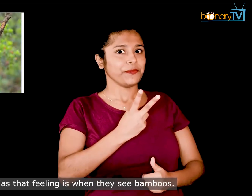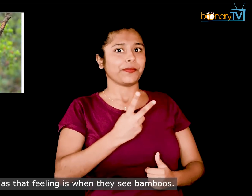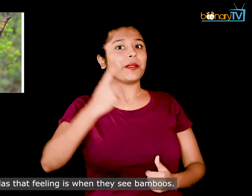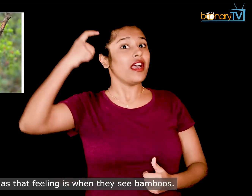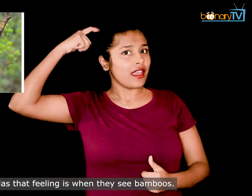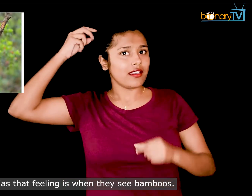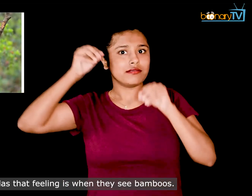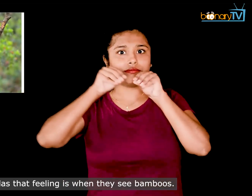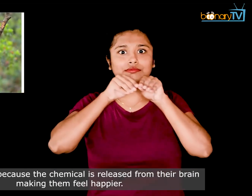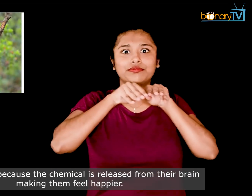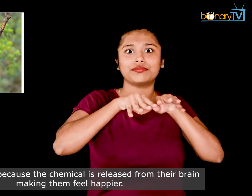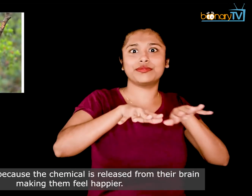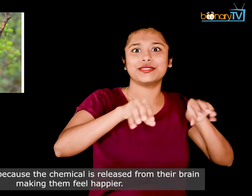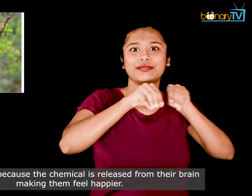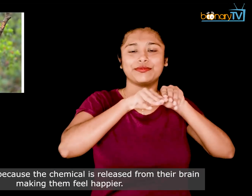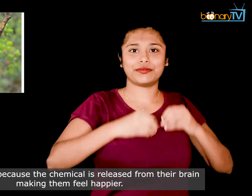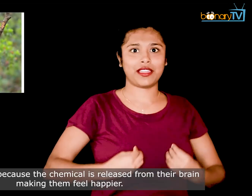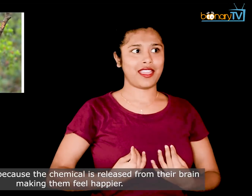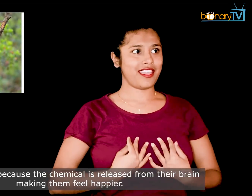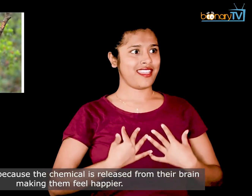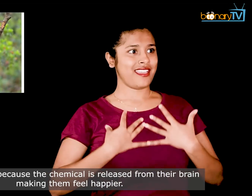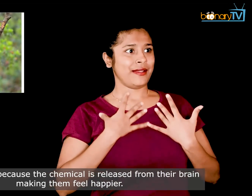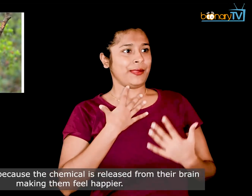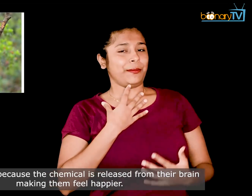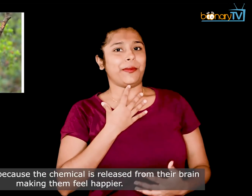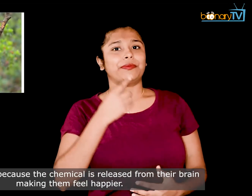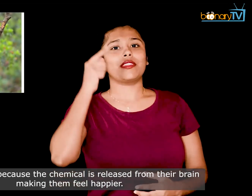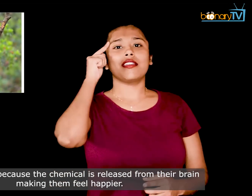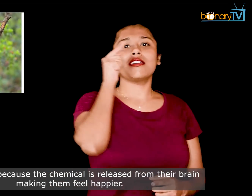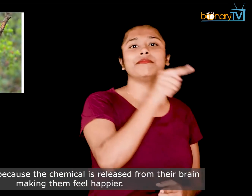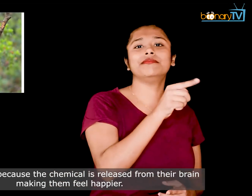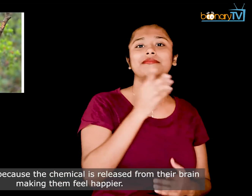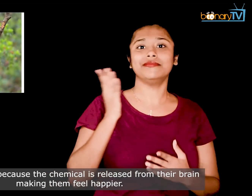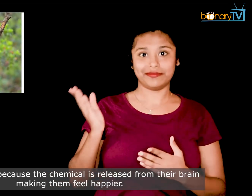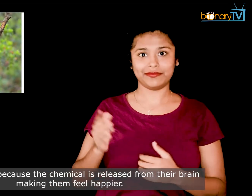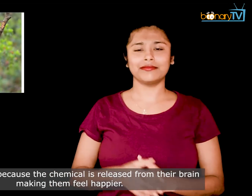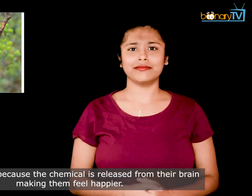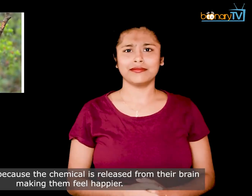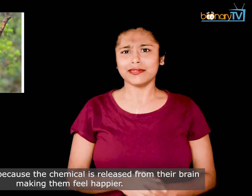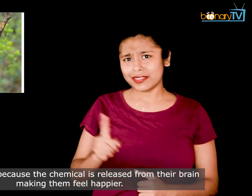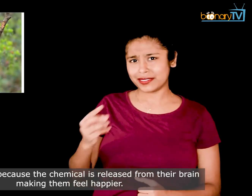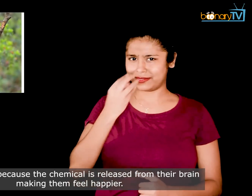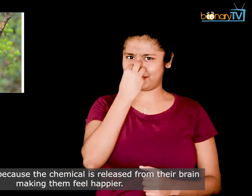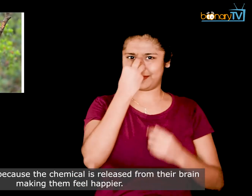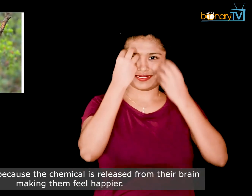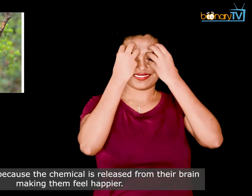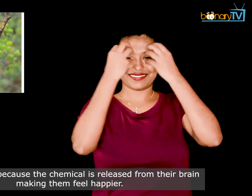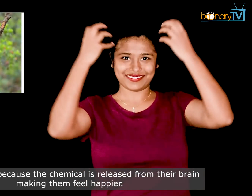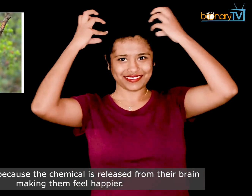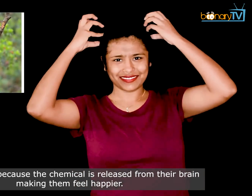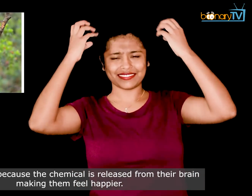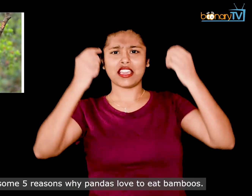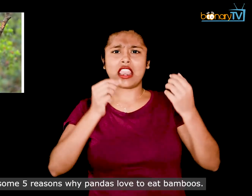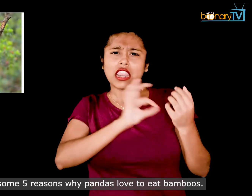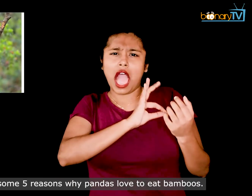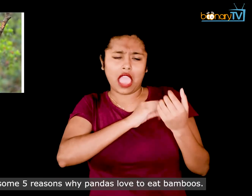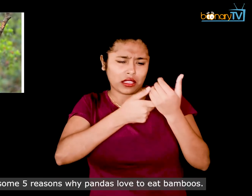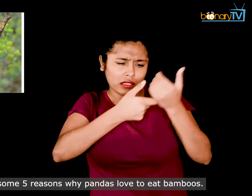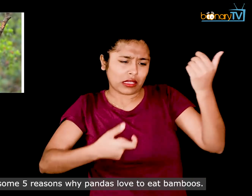bamboos. This happens because the chemical is released from their brain, making them feel happier. So these